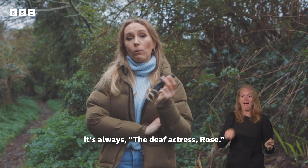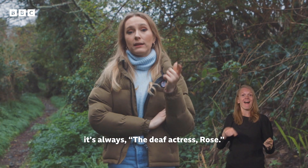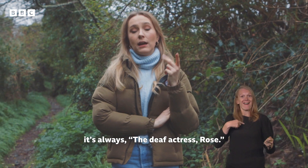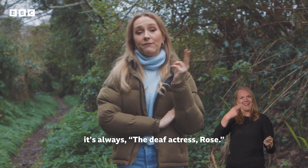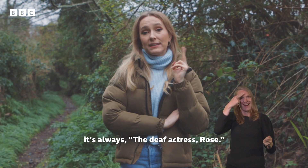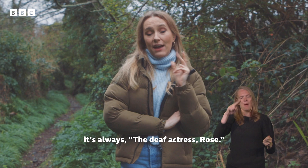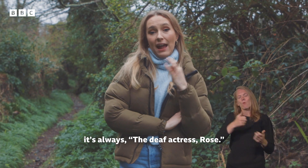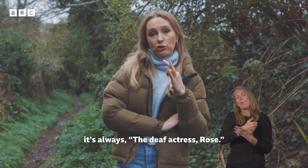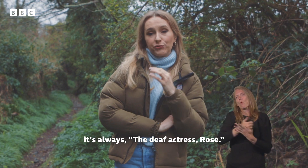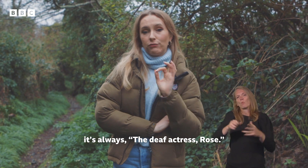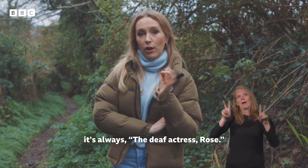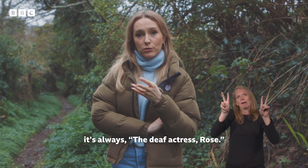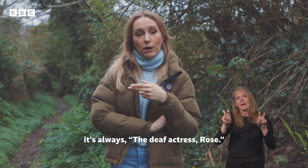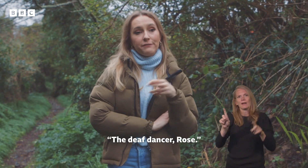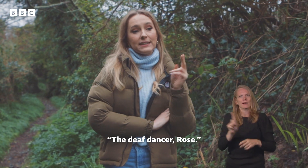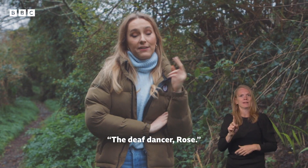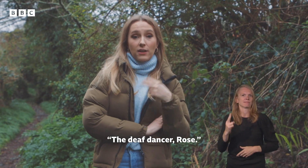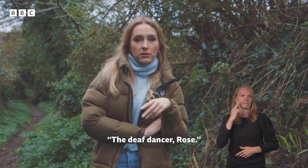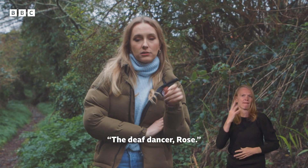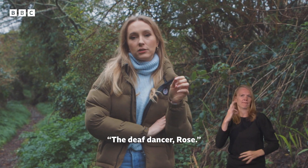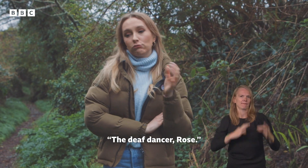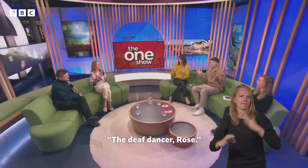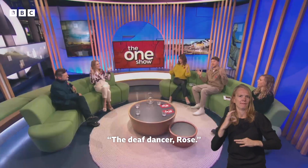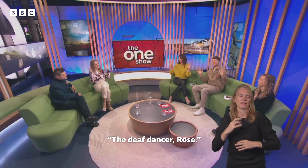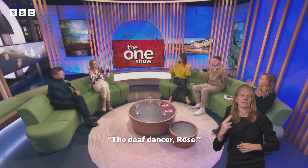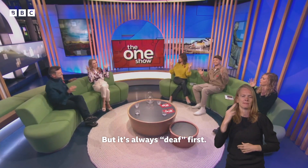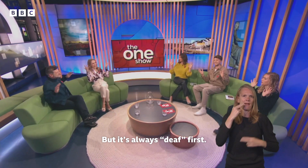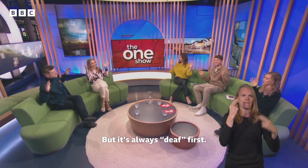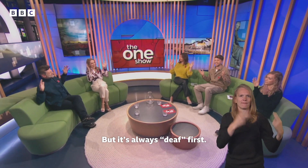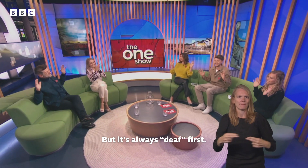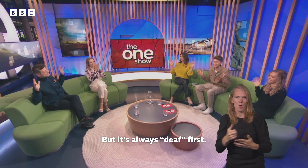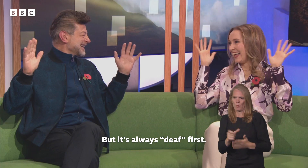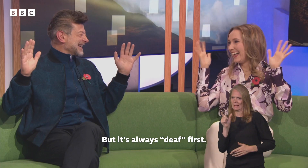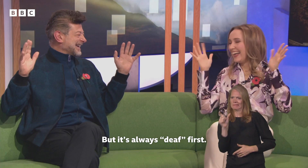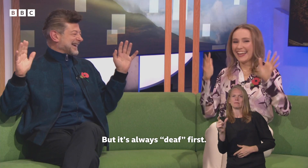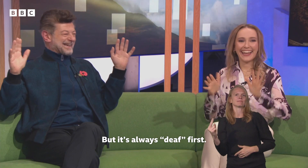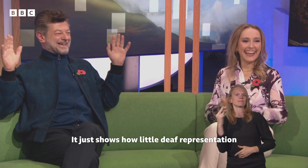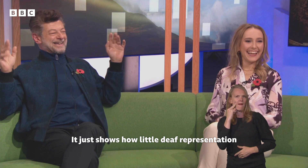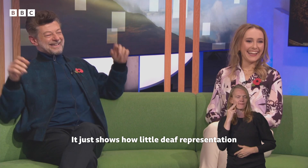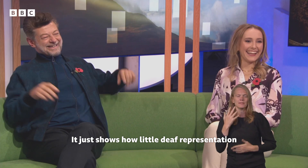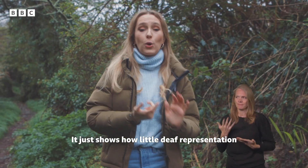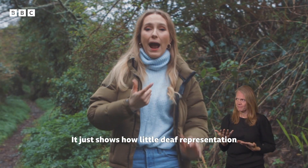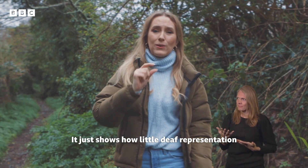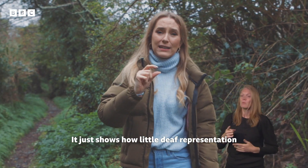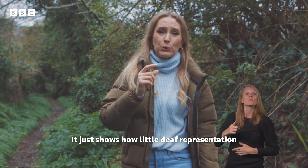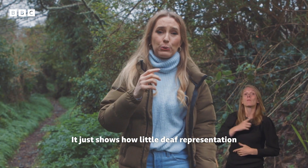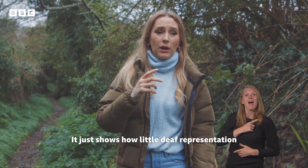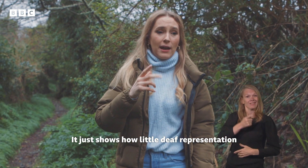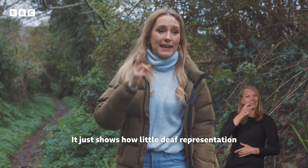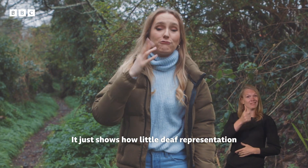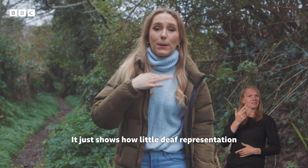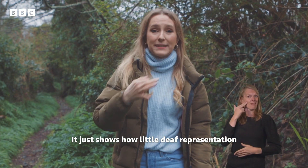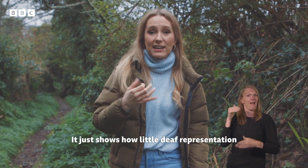it's always the deaf actress role, the deaf director role. But it's always deaf first. It just shows how